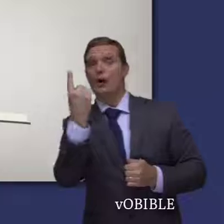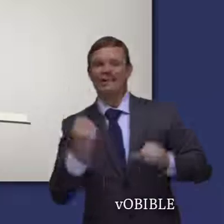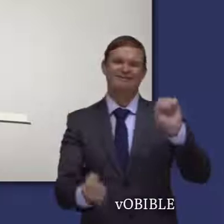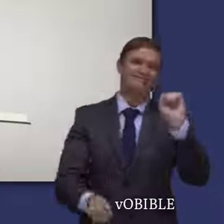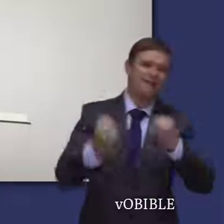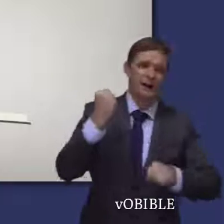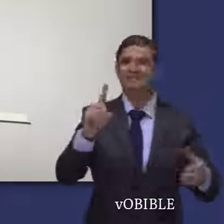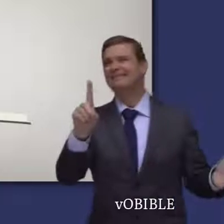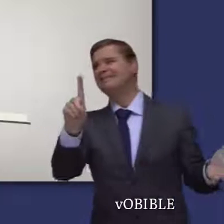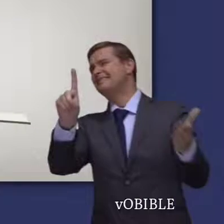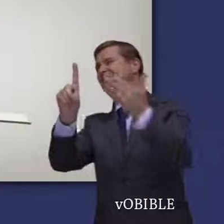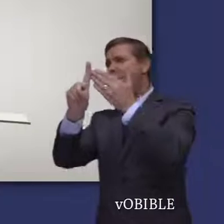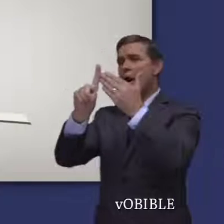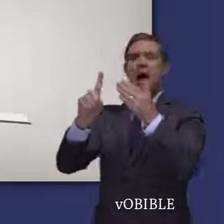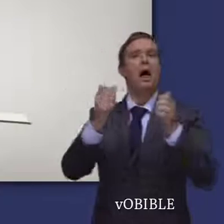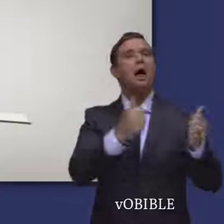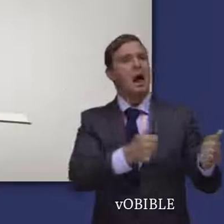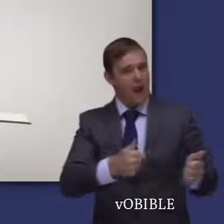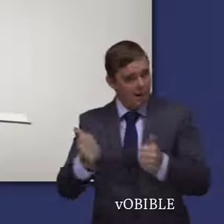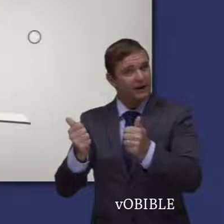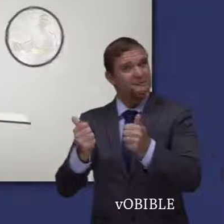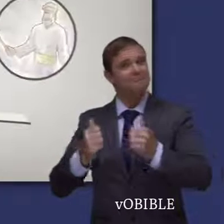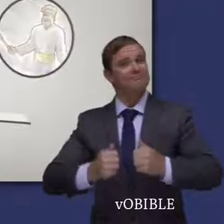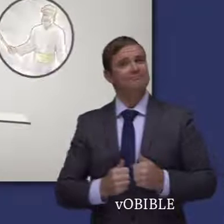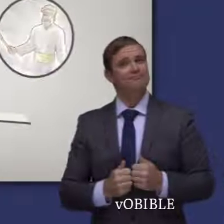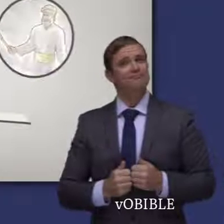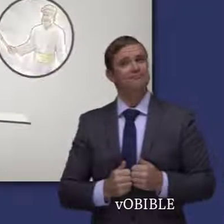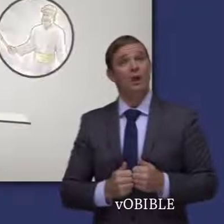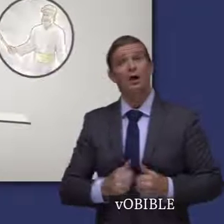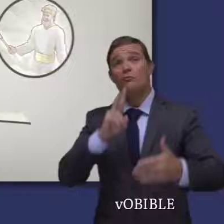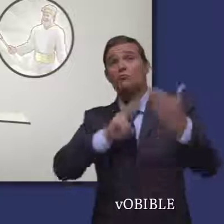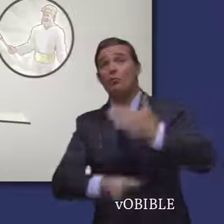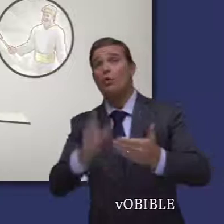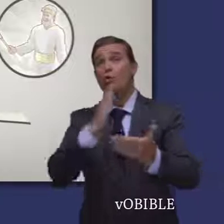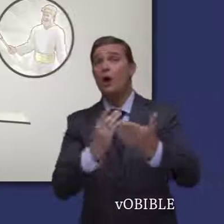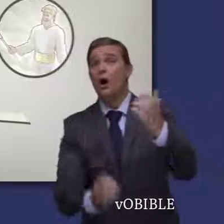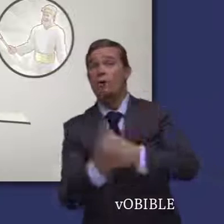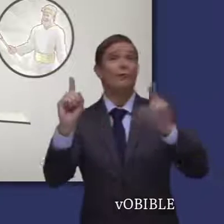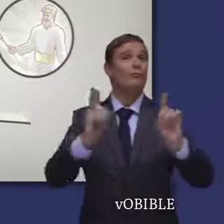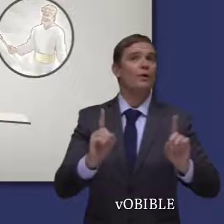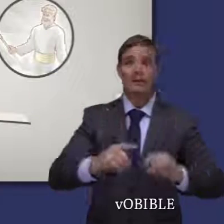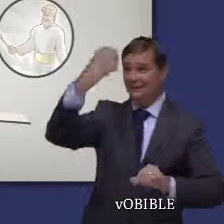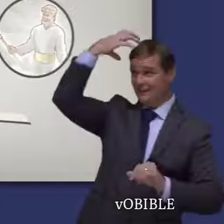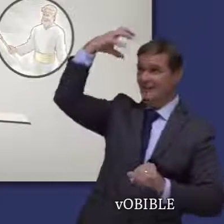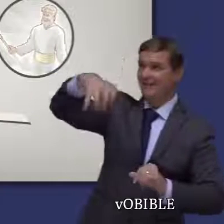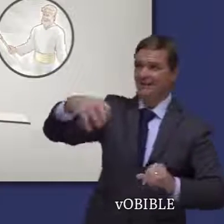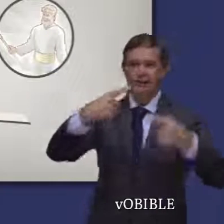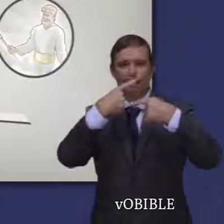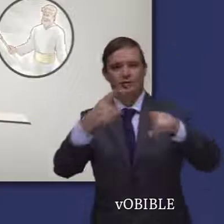different the outcome is for those who repent and return to Him. And how Joel's prophecy finds fulfillment